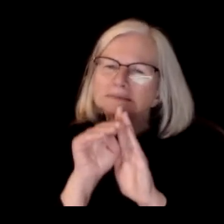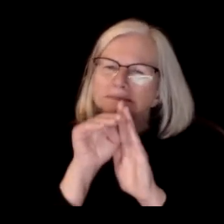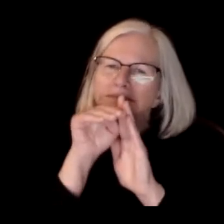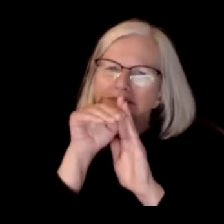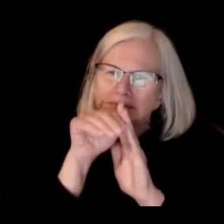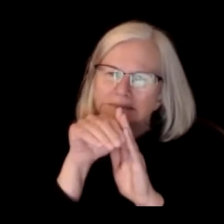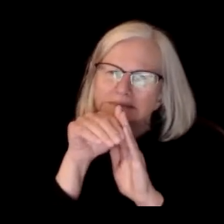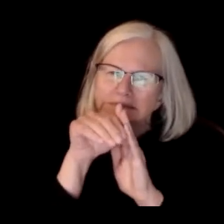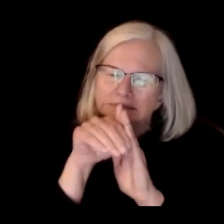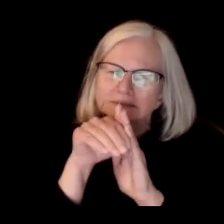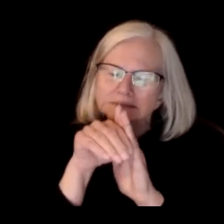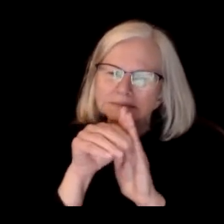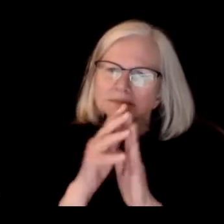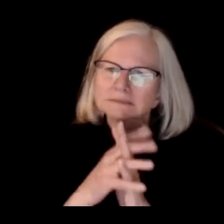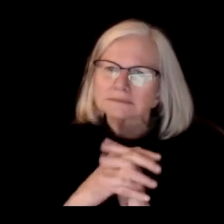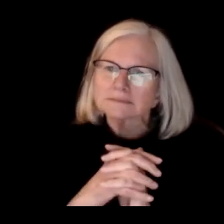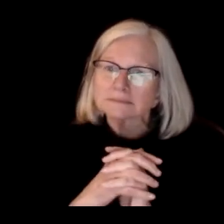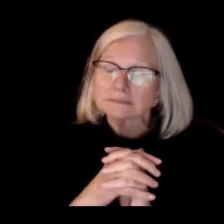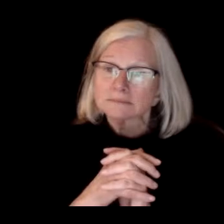Cumulatively, there have now been